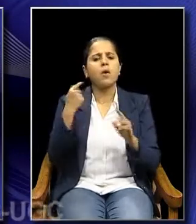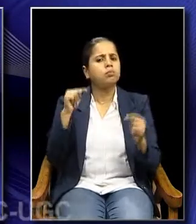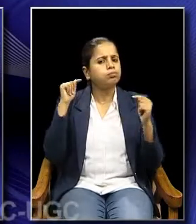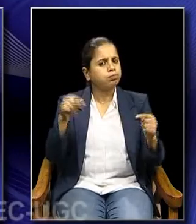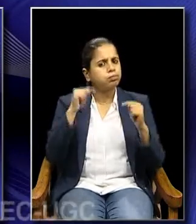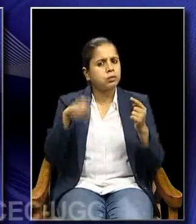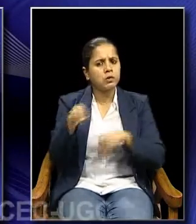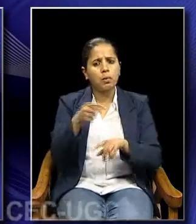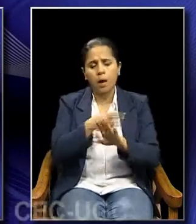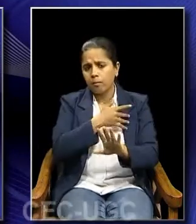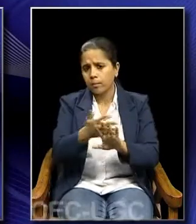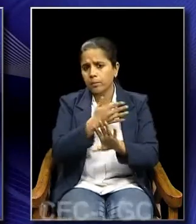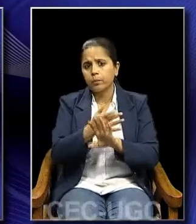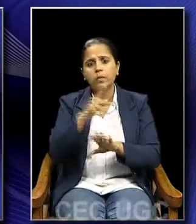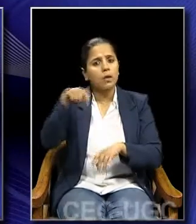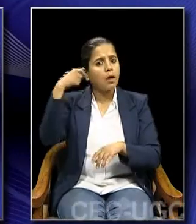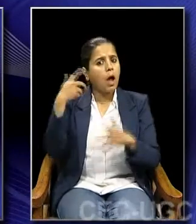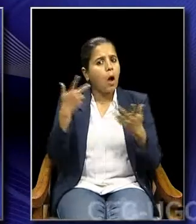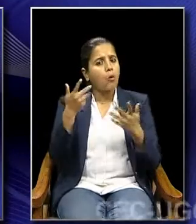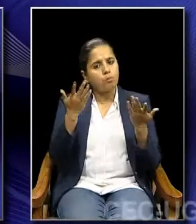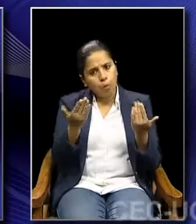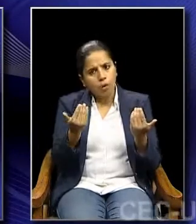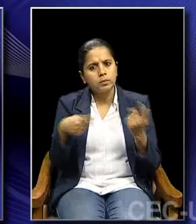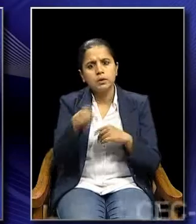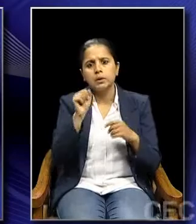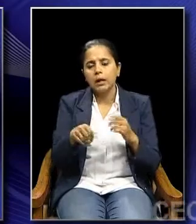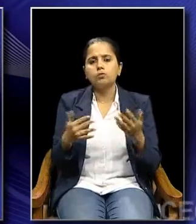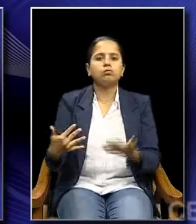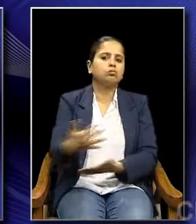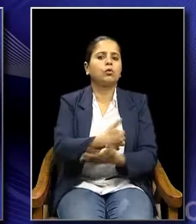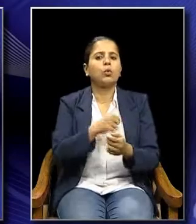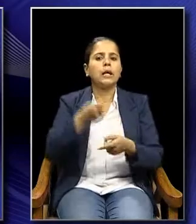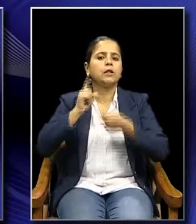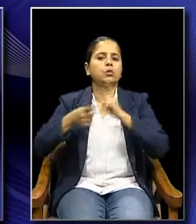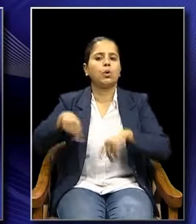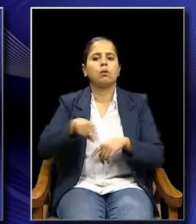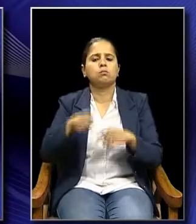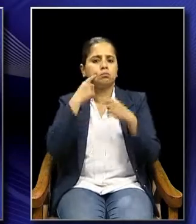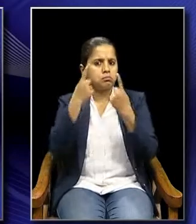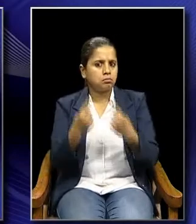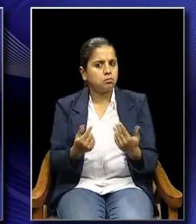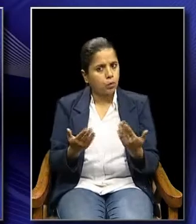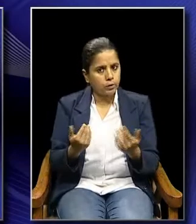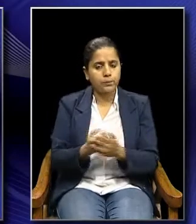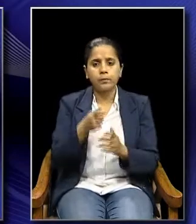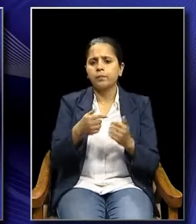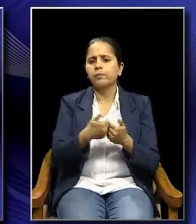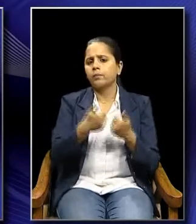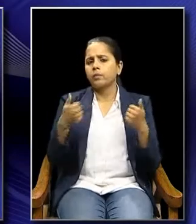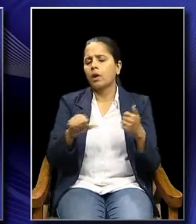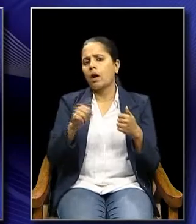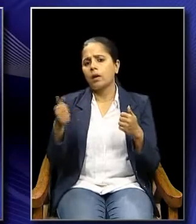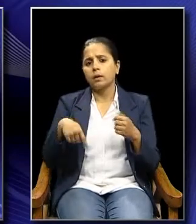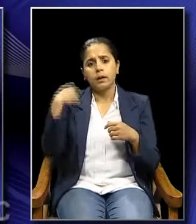the recent times that how cinema can also be a source of historical inquiry. So apart from understanding